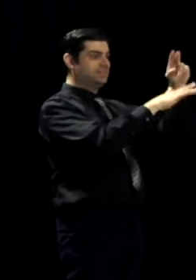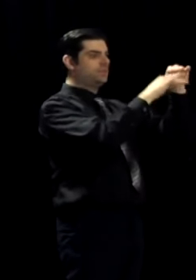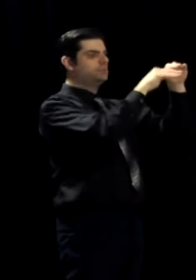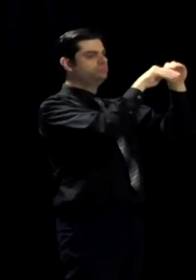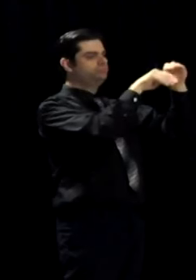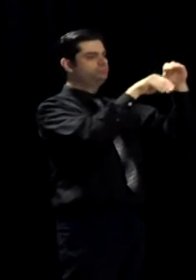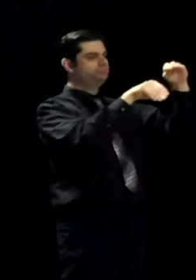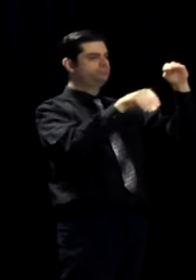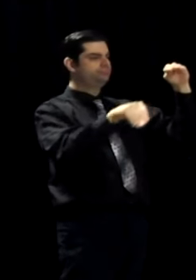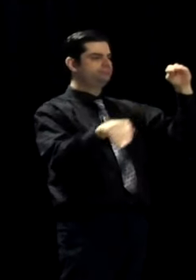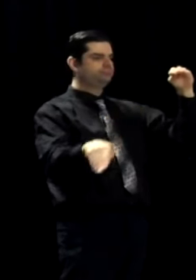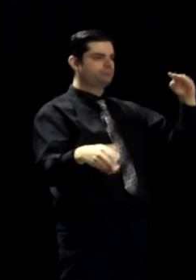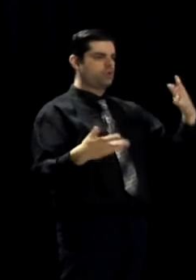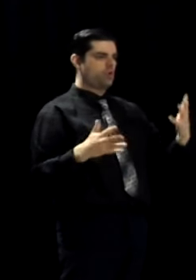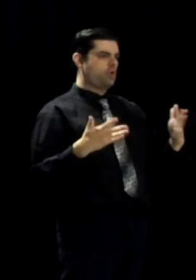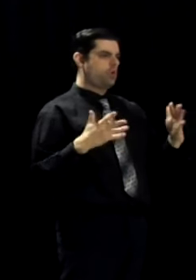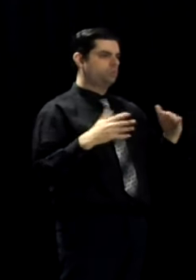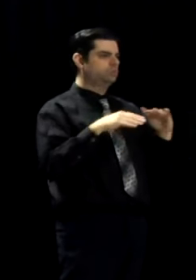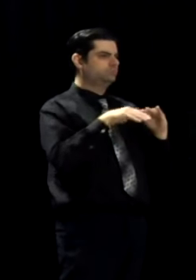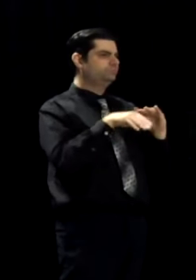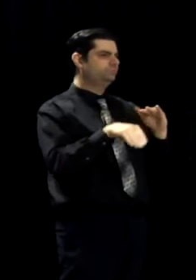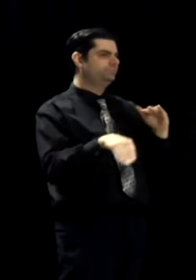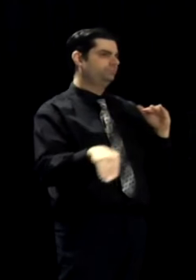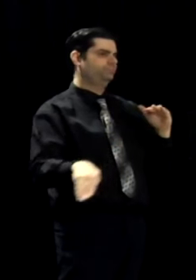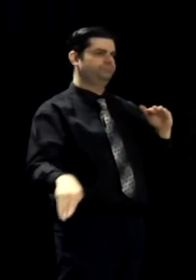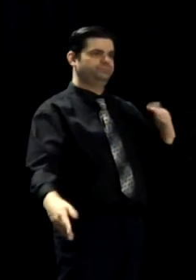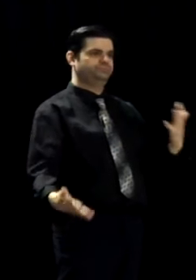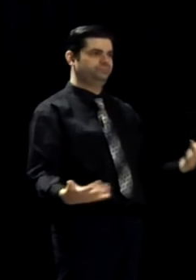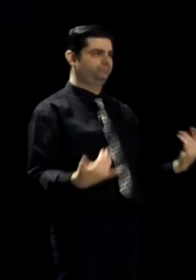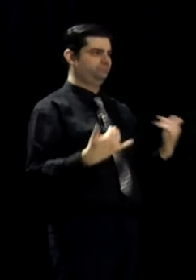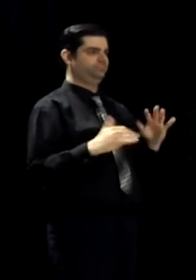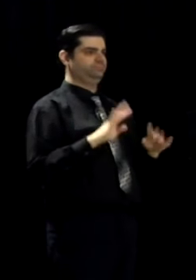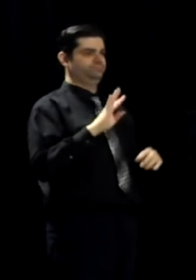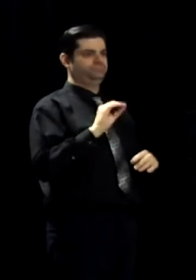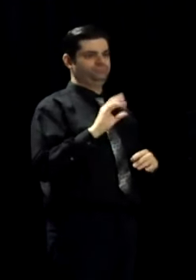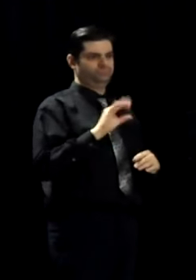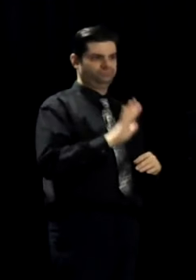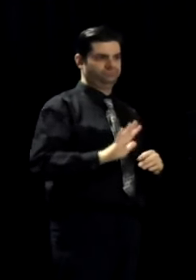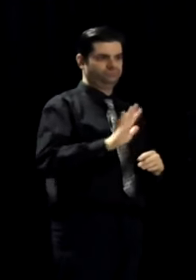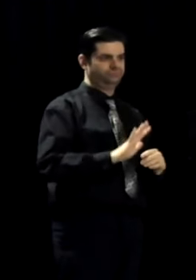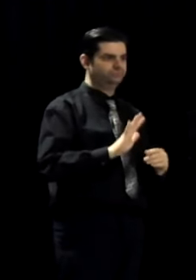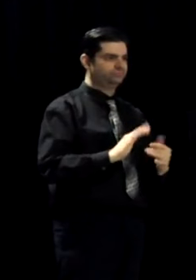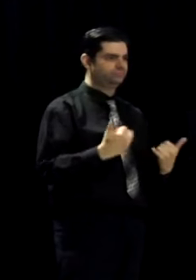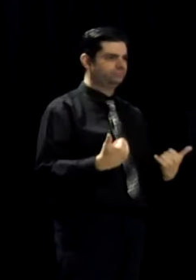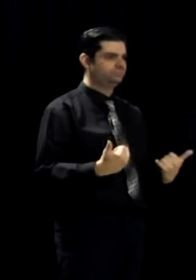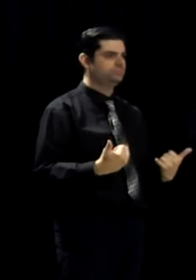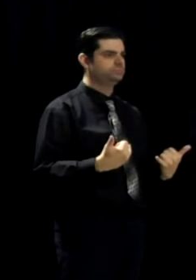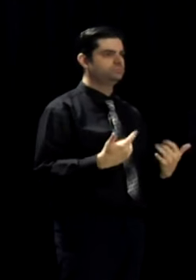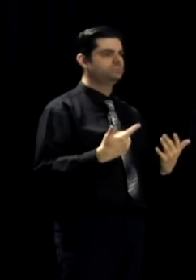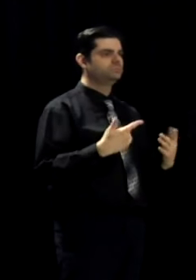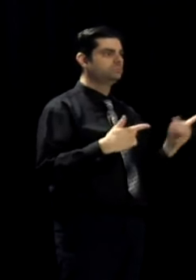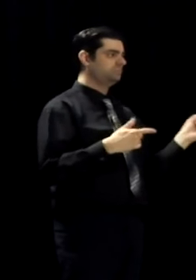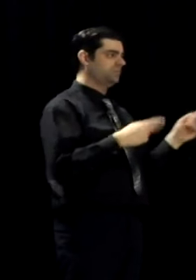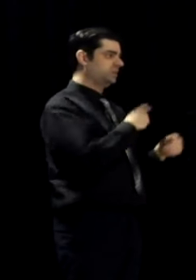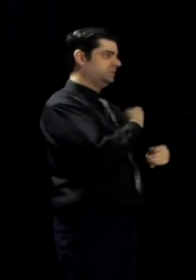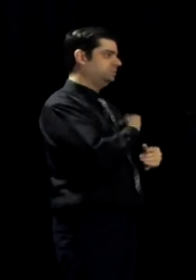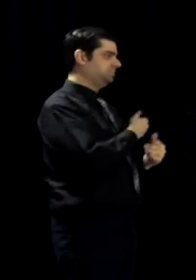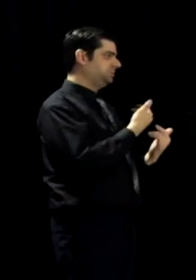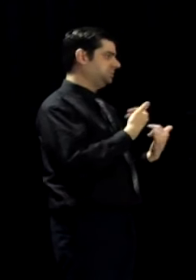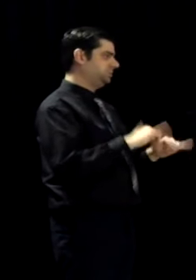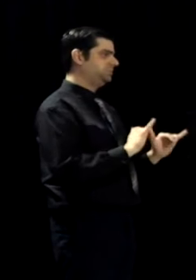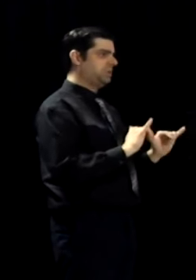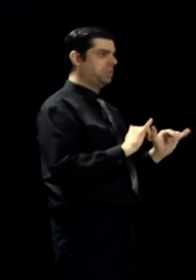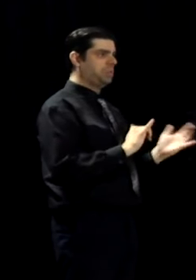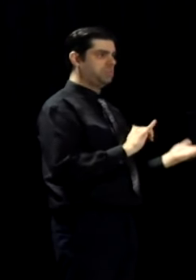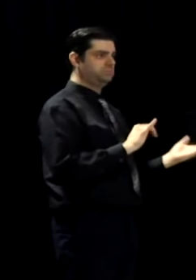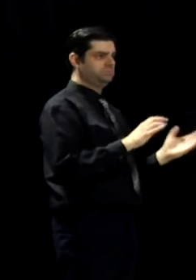threshold. And we have as much robust hospital capacity as anywhere in the state. So